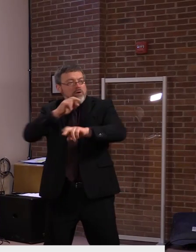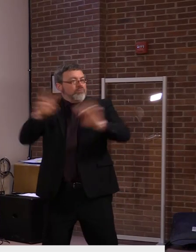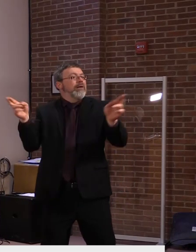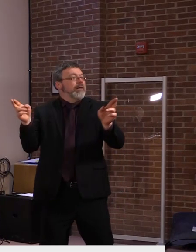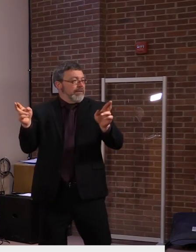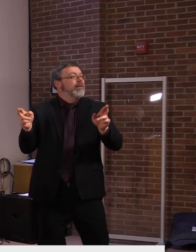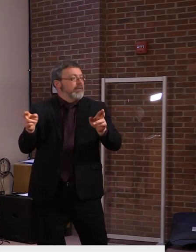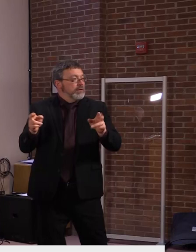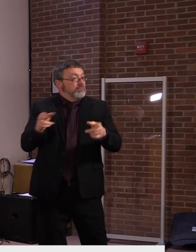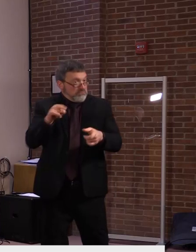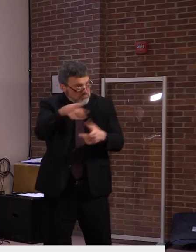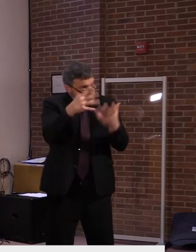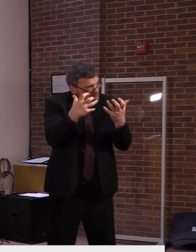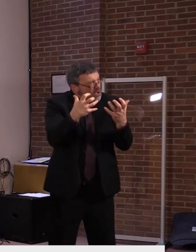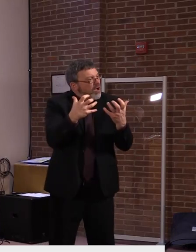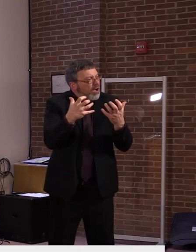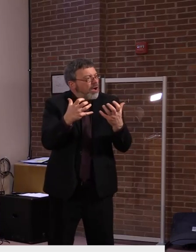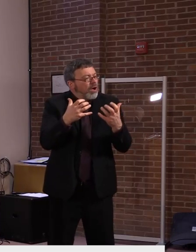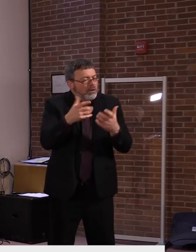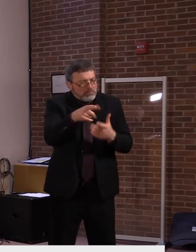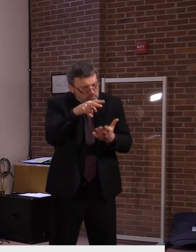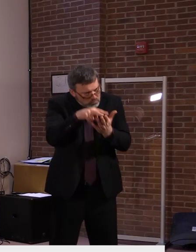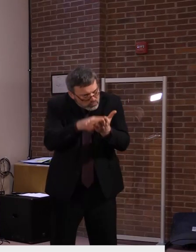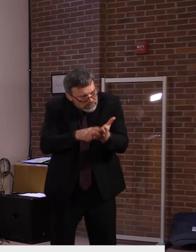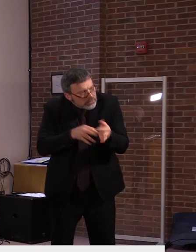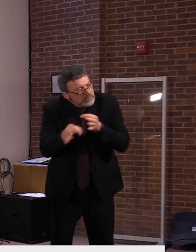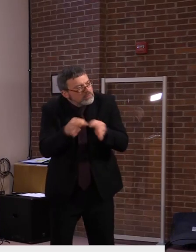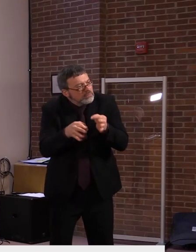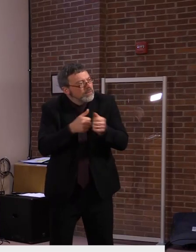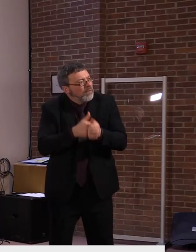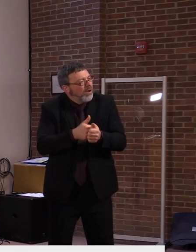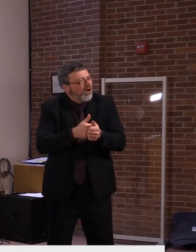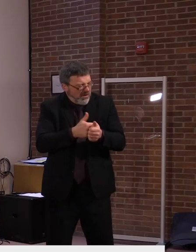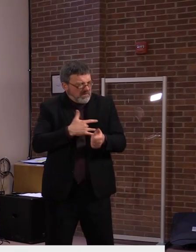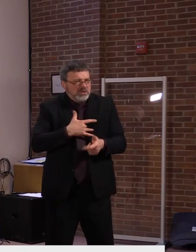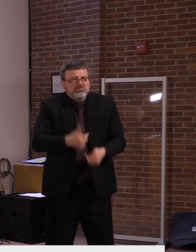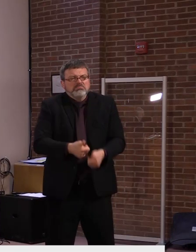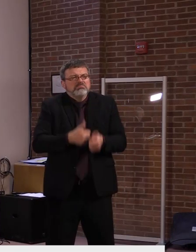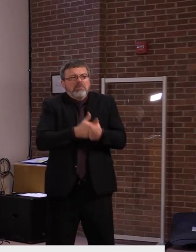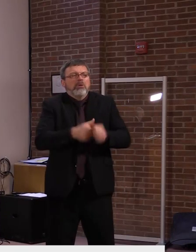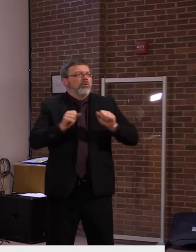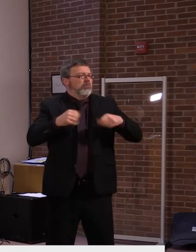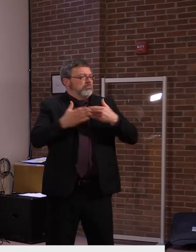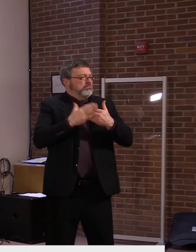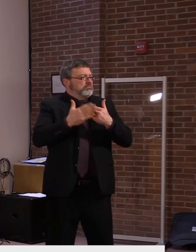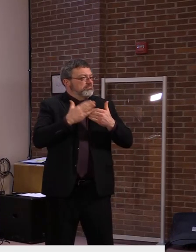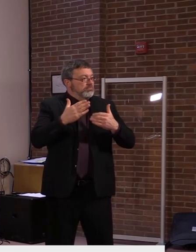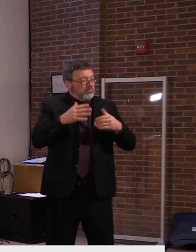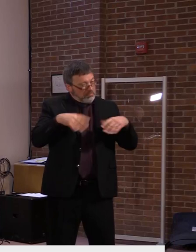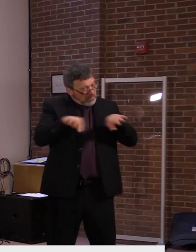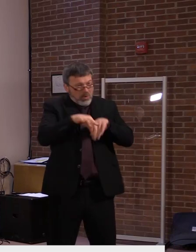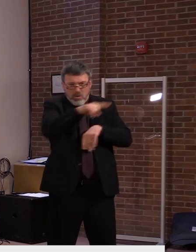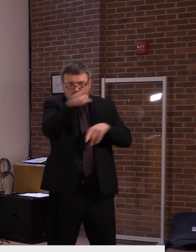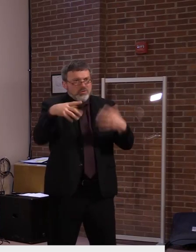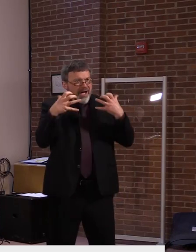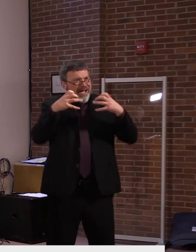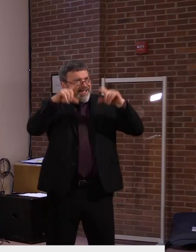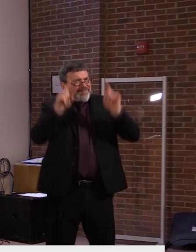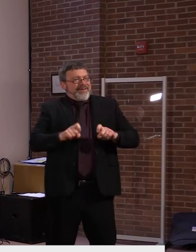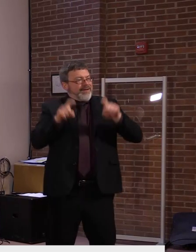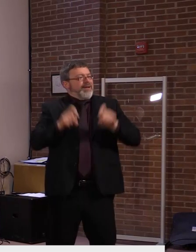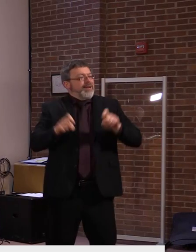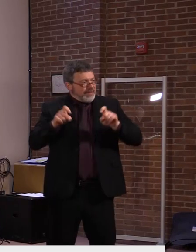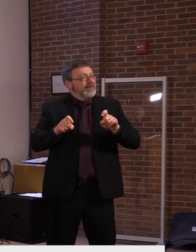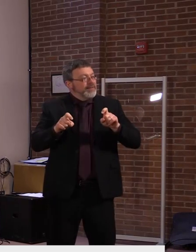adopting new testing options, Vermonters will be able to get a test this holiday season so they can gather safely with